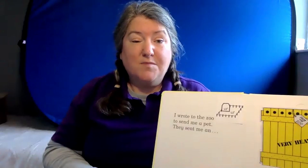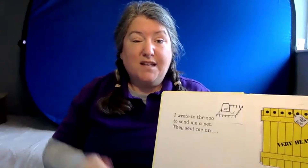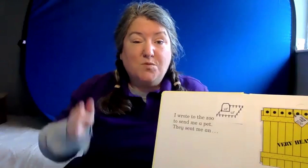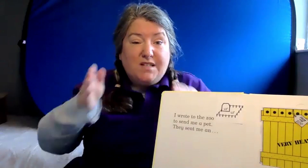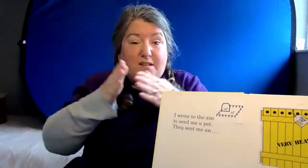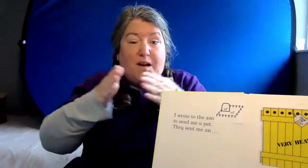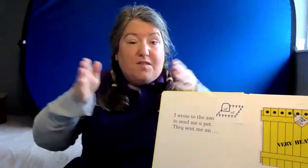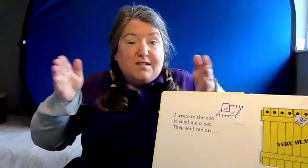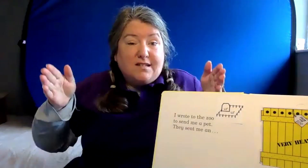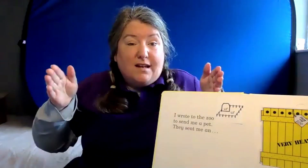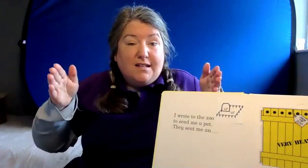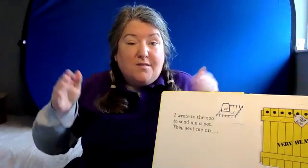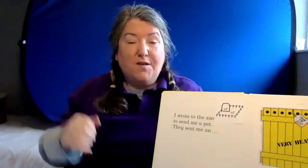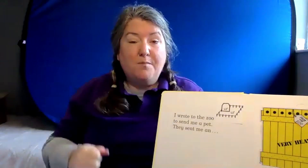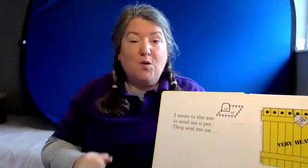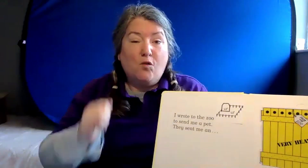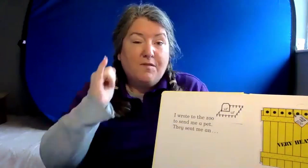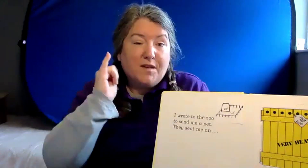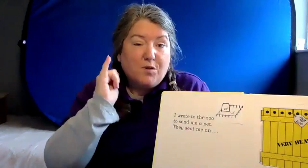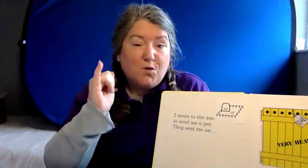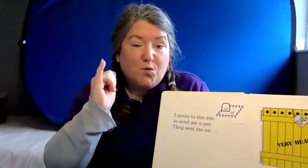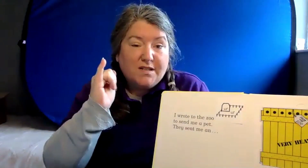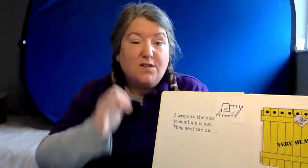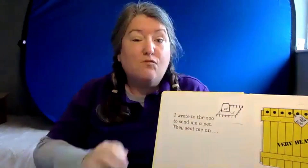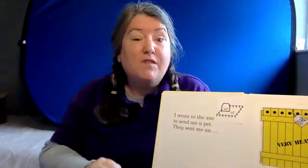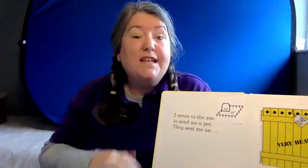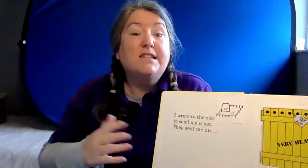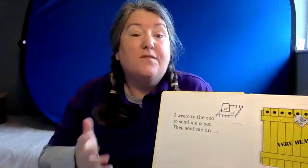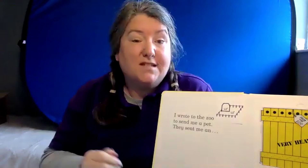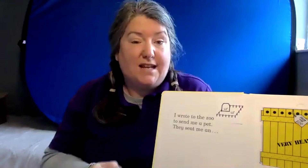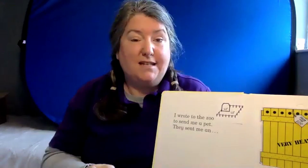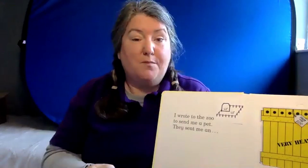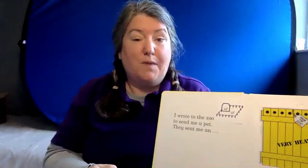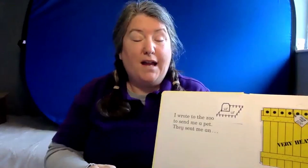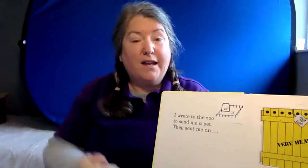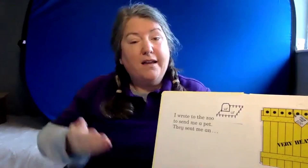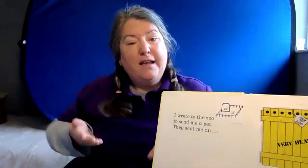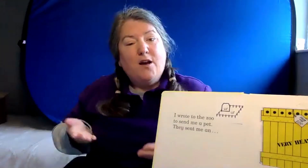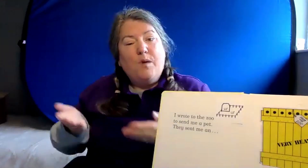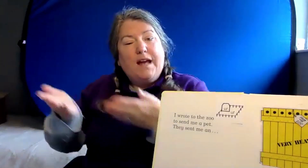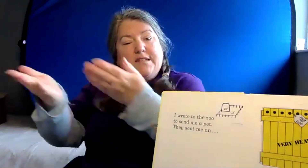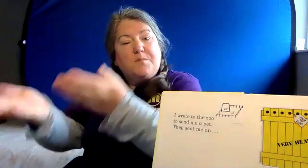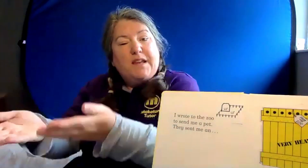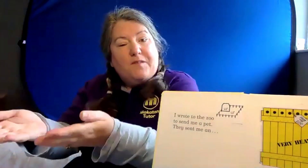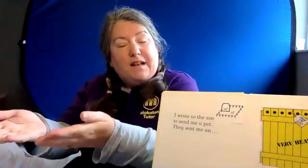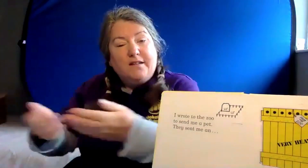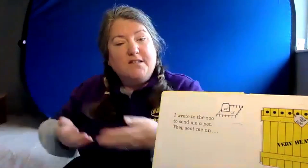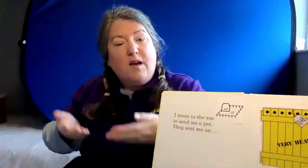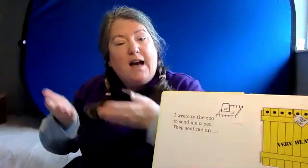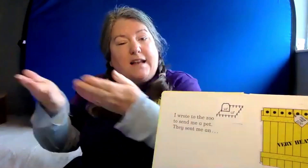Sometimes we did about the size of them, or if they were naughty, the reason for sending them back. And we had some giving. So I